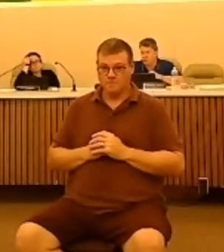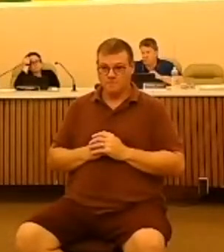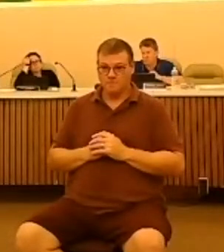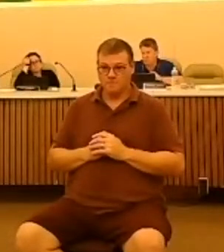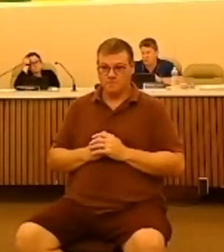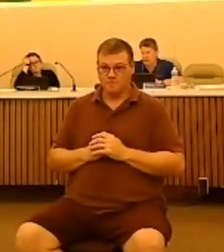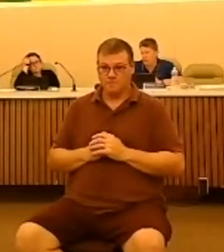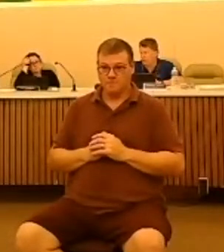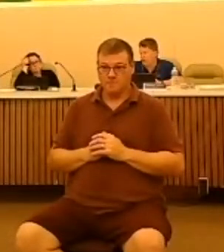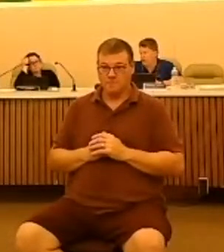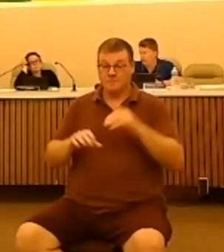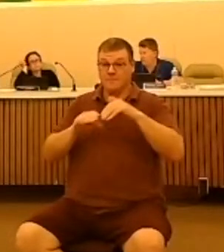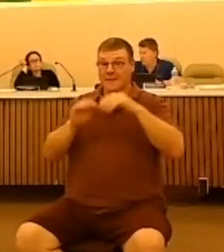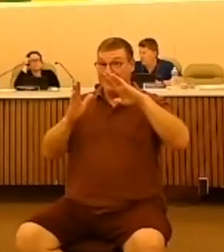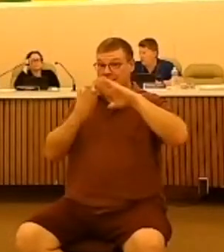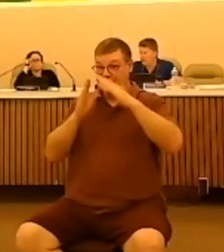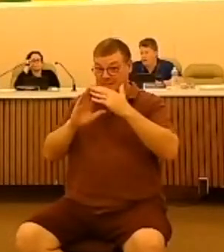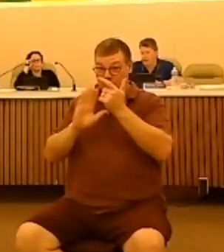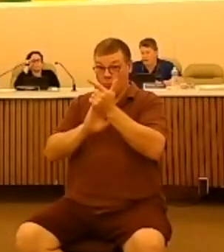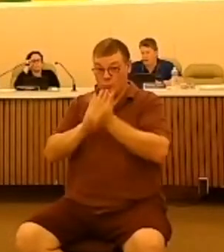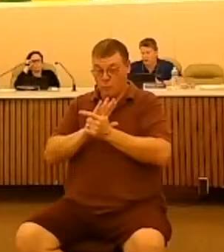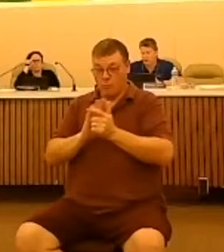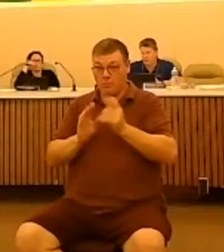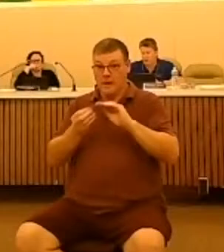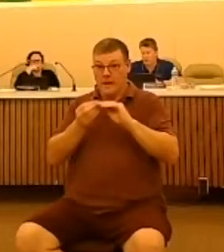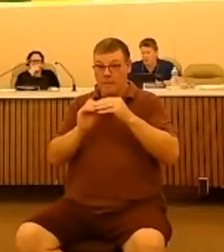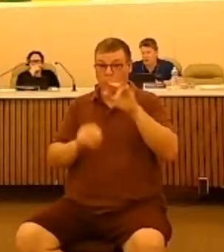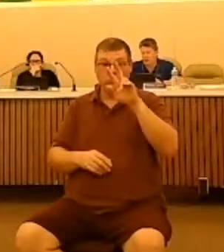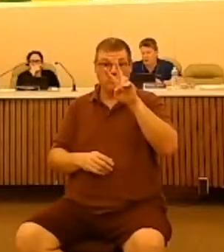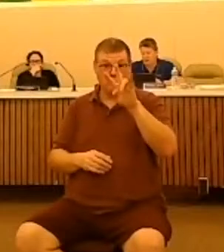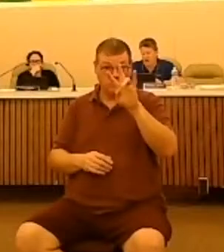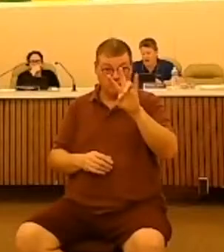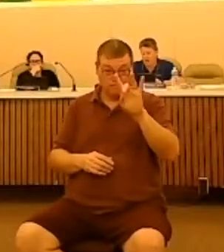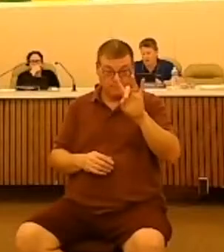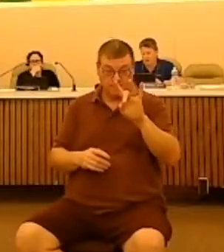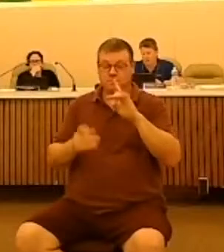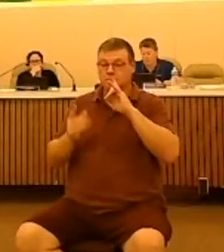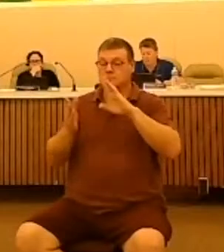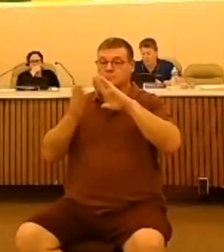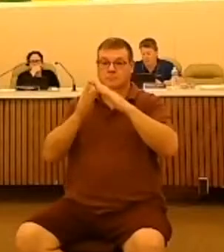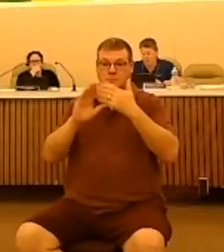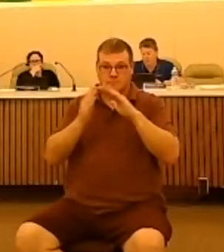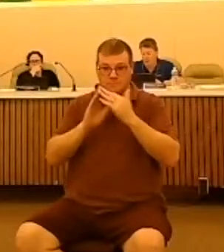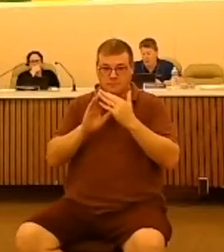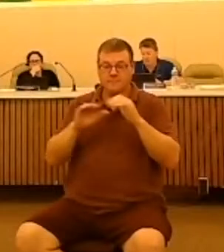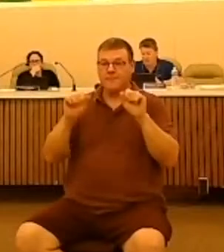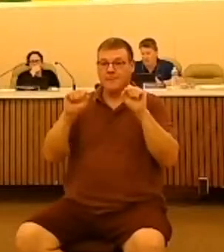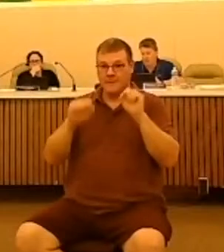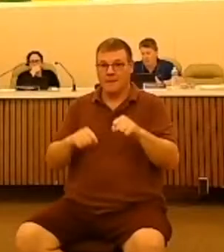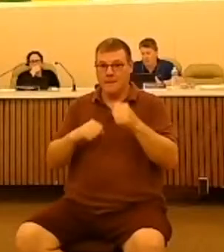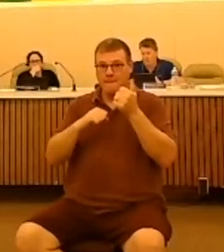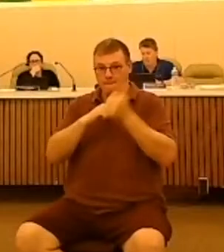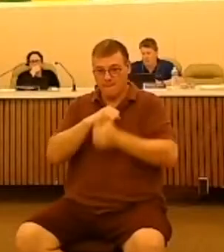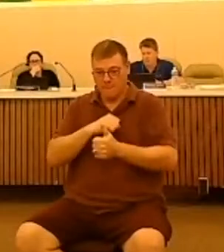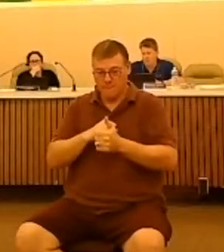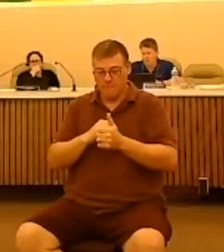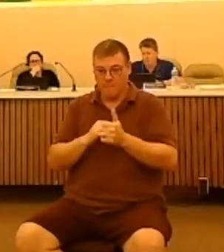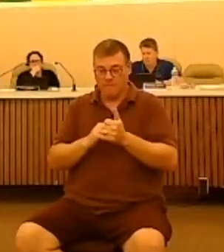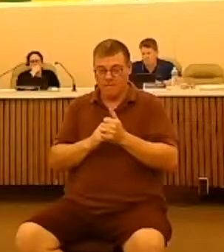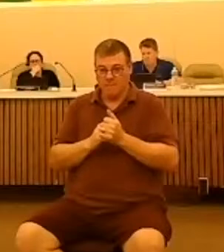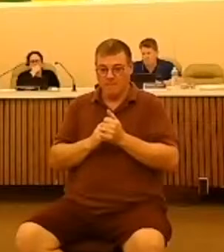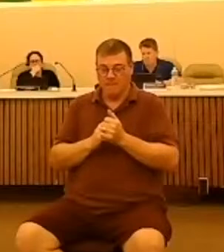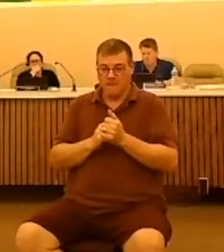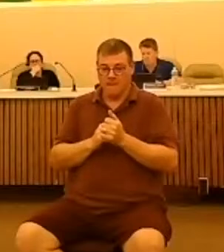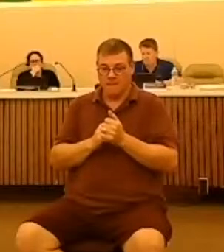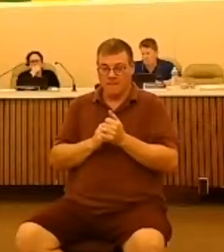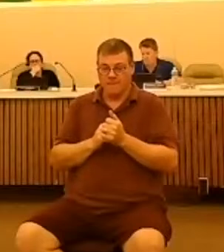In this town law 278, it says that the town may pass a